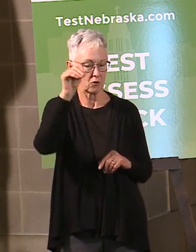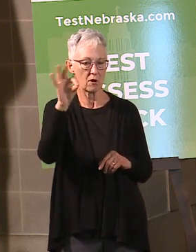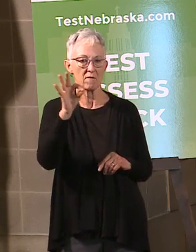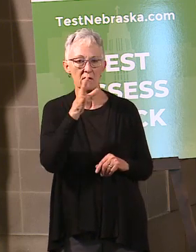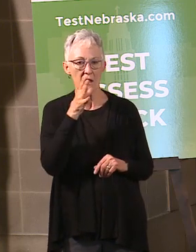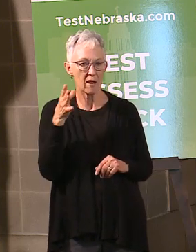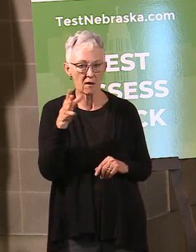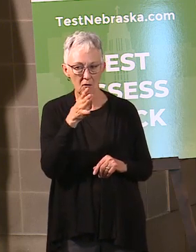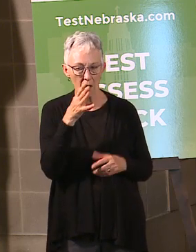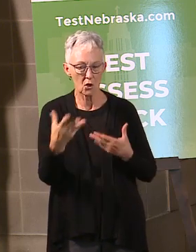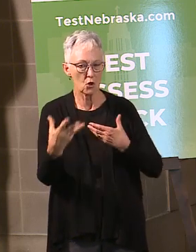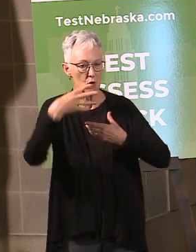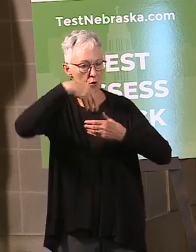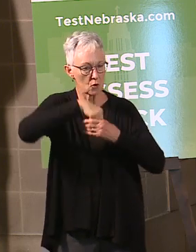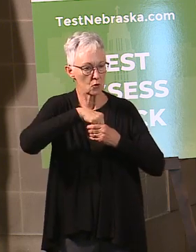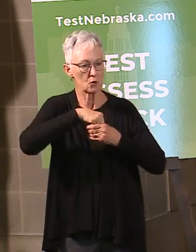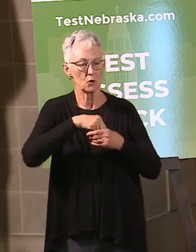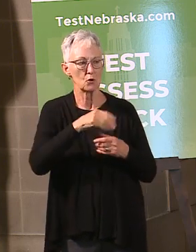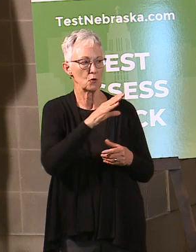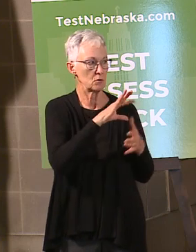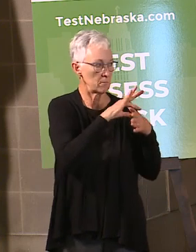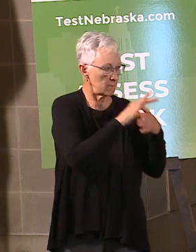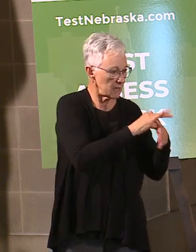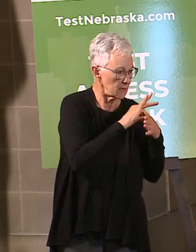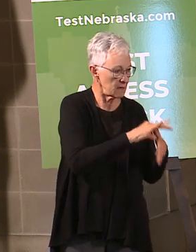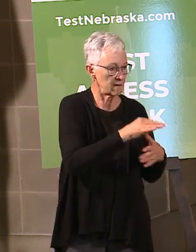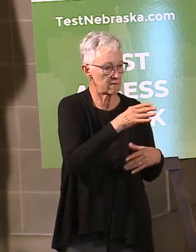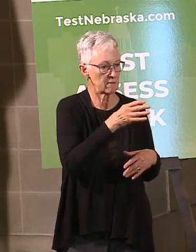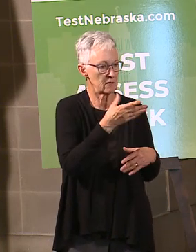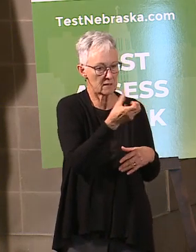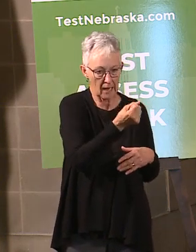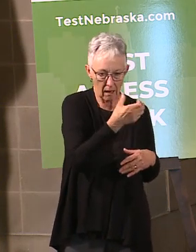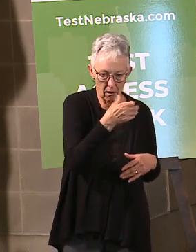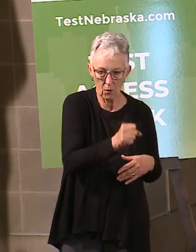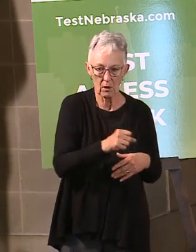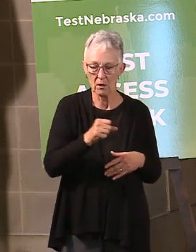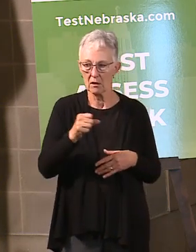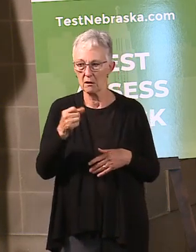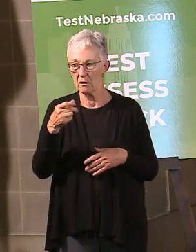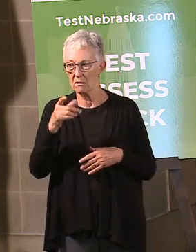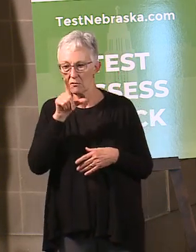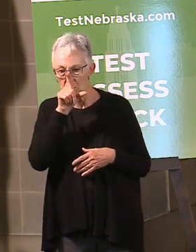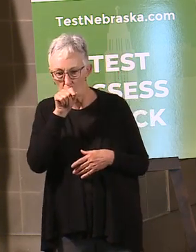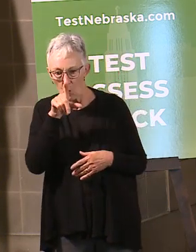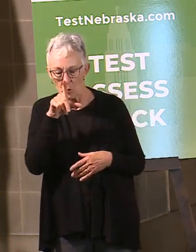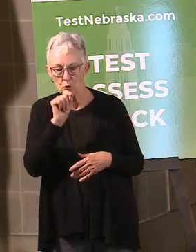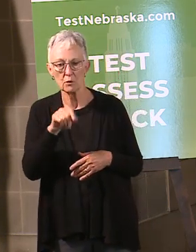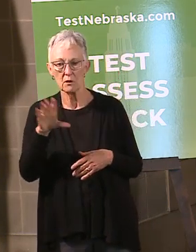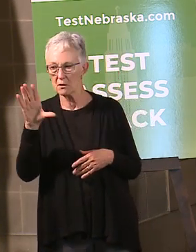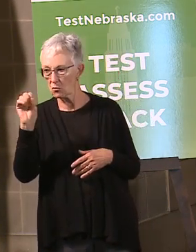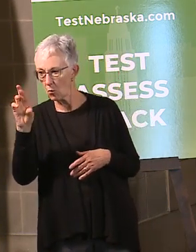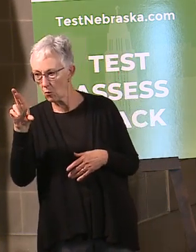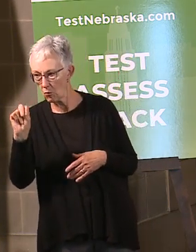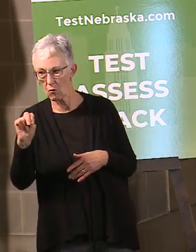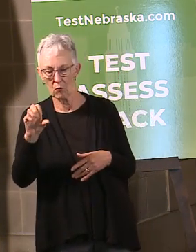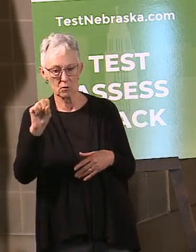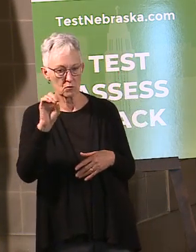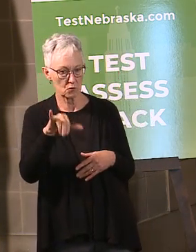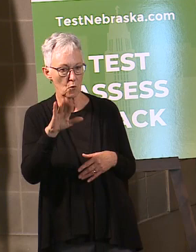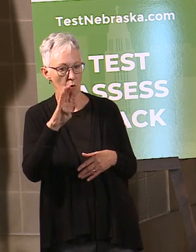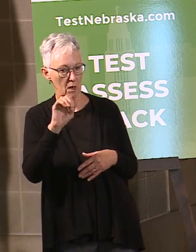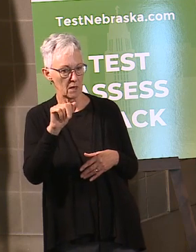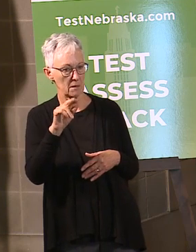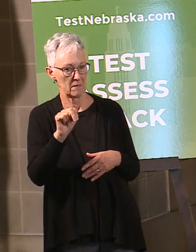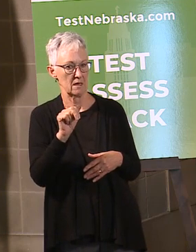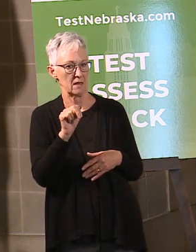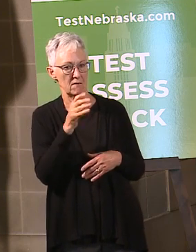commodity groups, beef, dairy, poultry, pork, corn, soybean, and Nebraska Farm Bureau. Plus, we